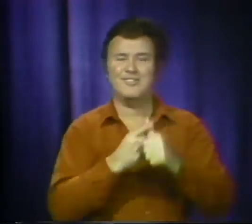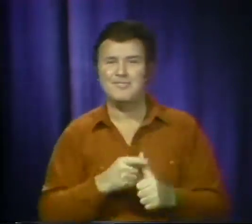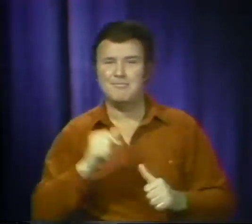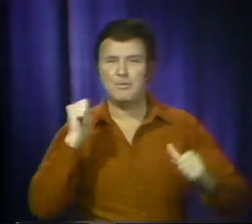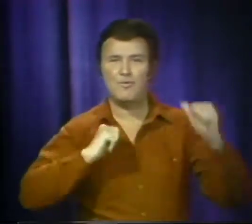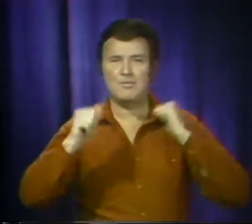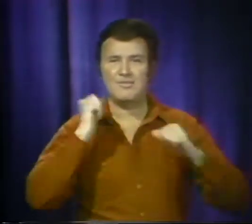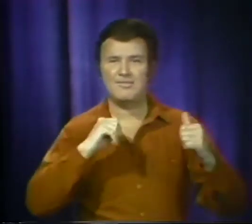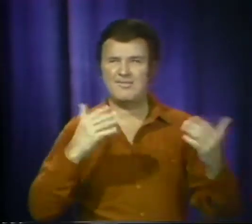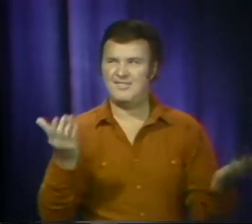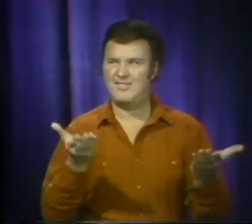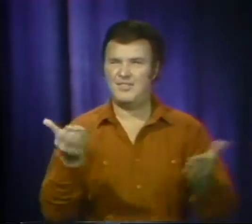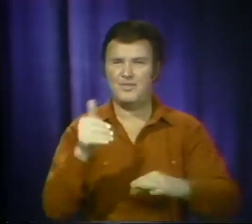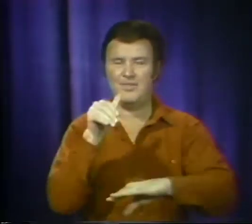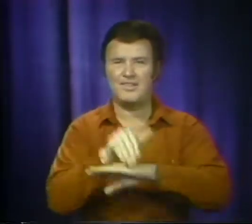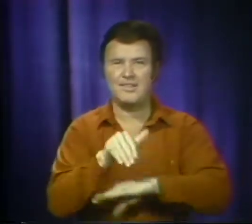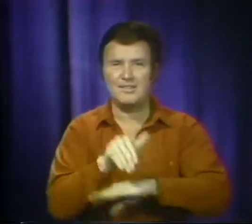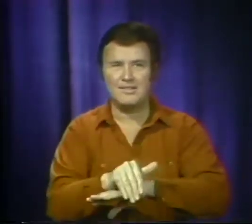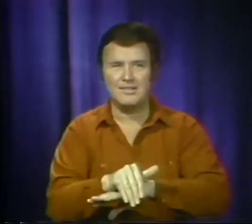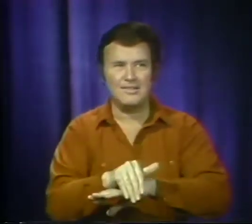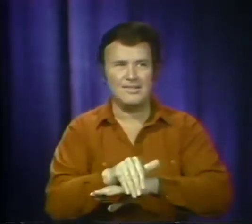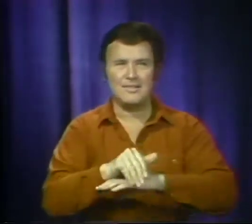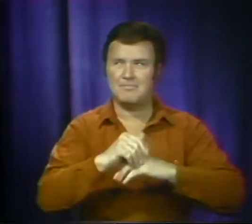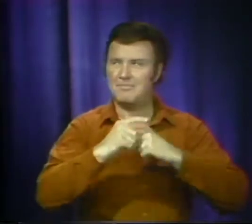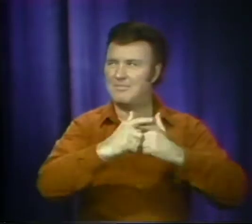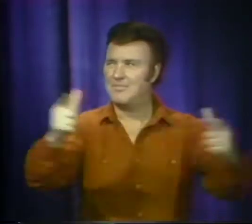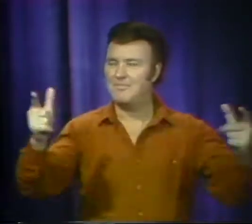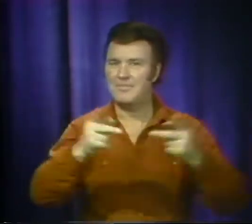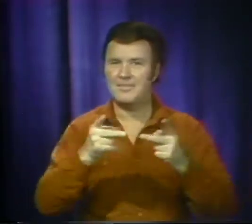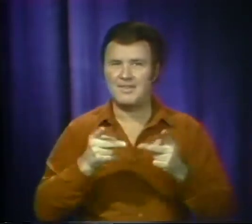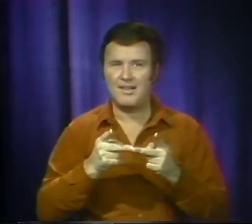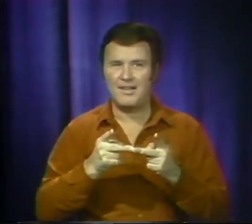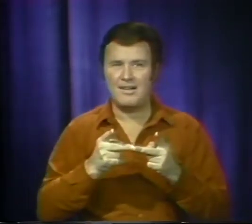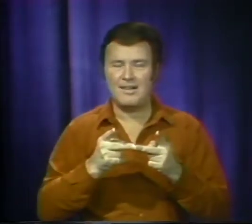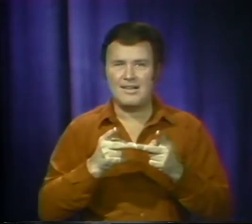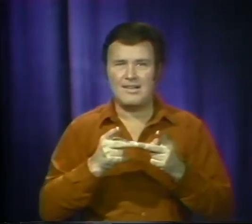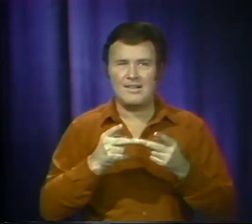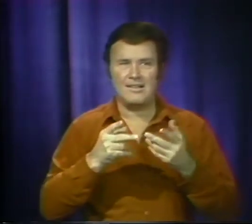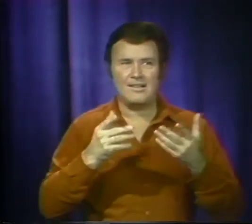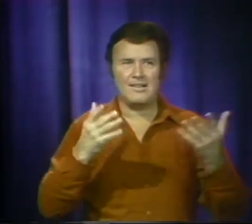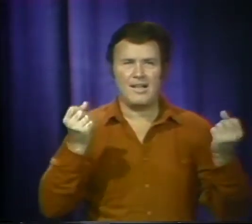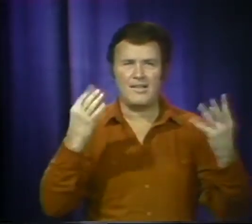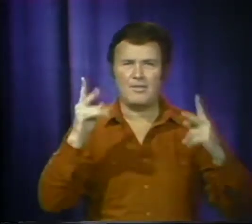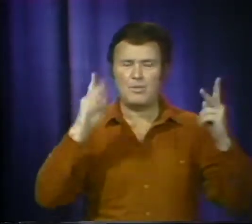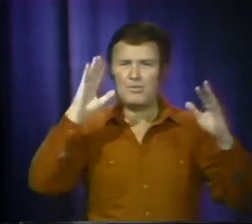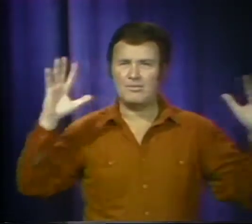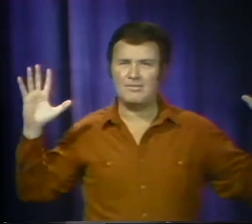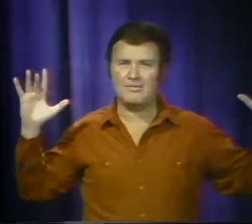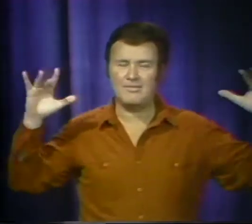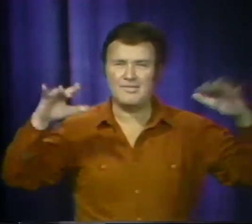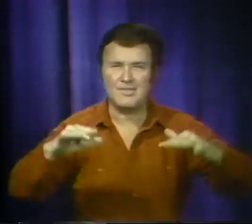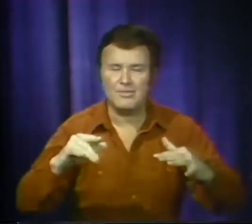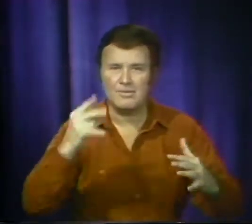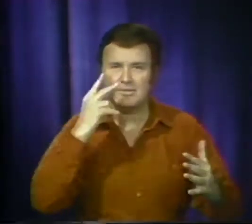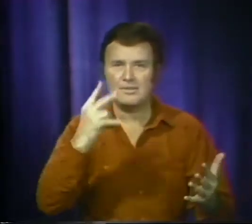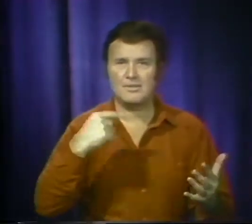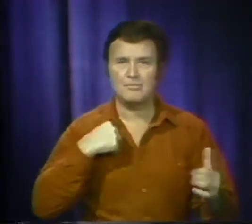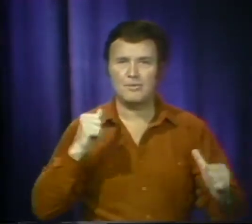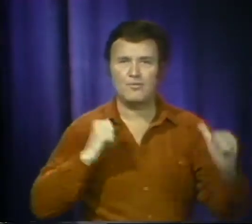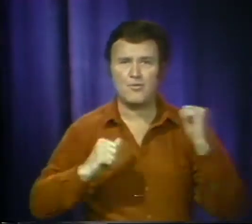first performance here tonight in this big place. There were a lot of people coming to see